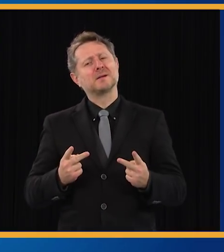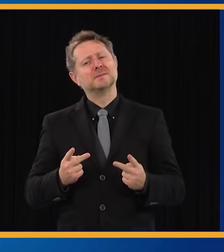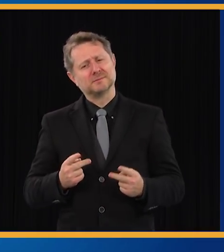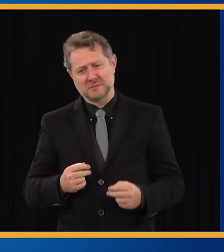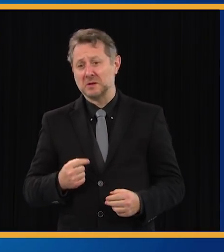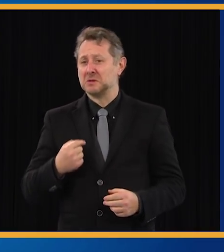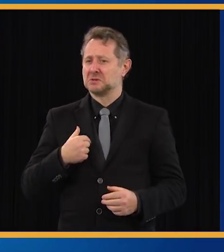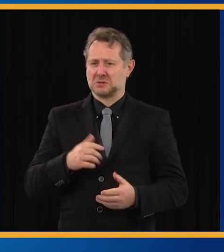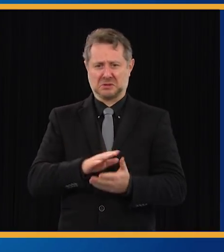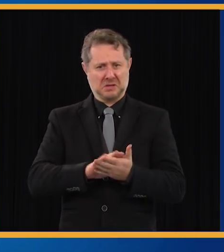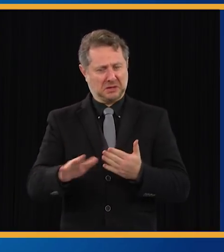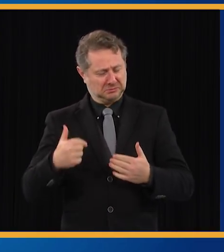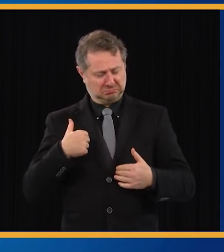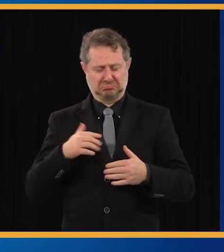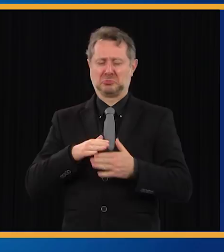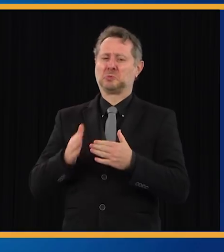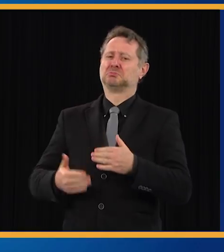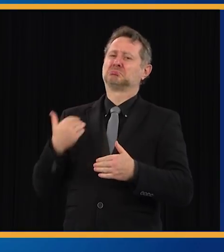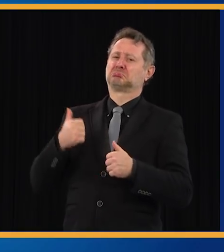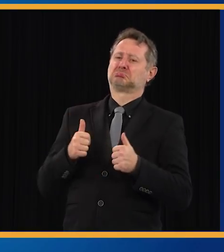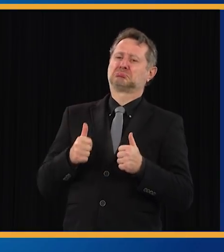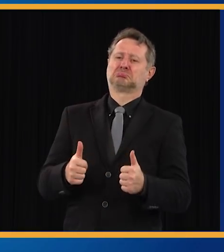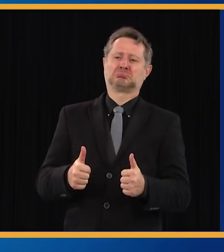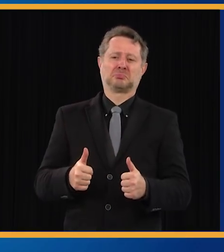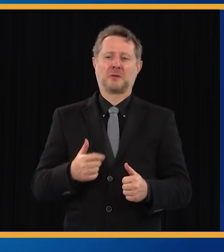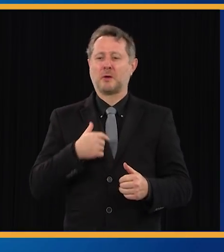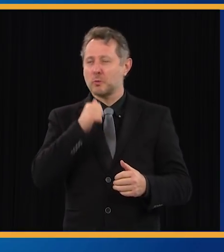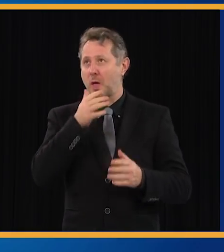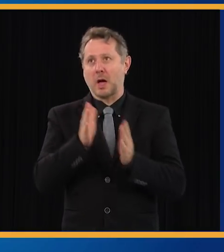weekend. Not that anybody is asking.